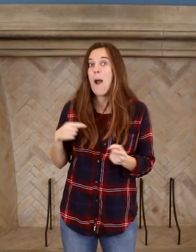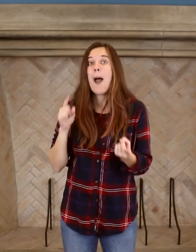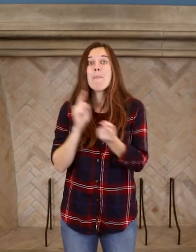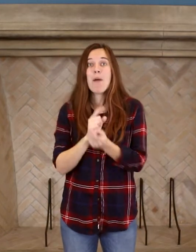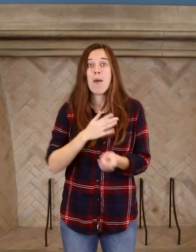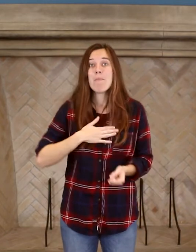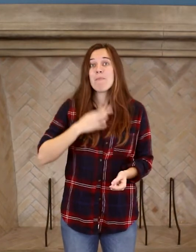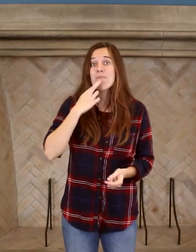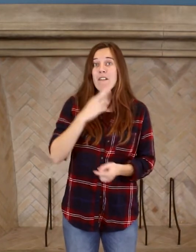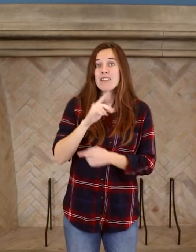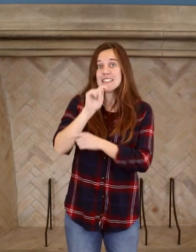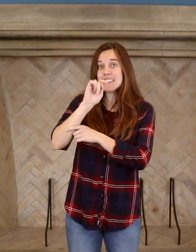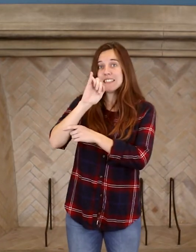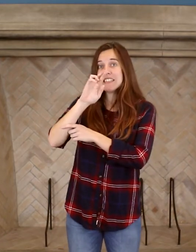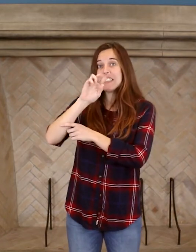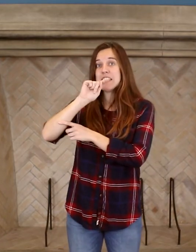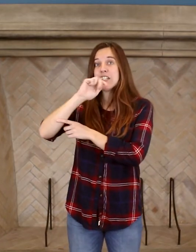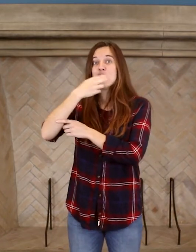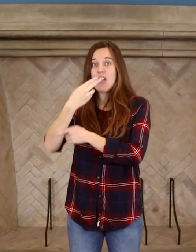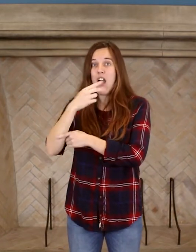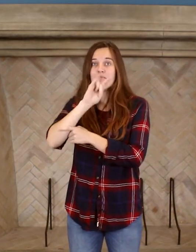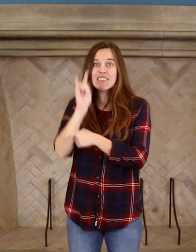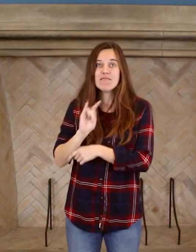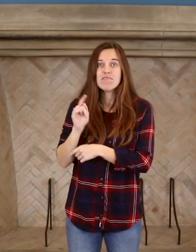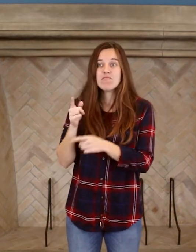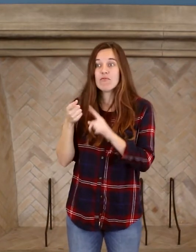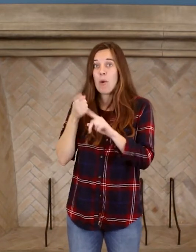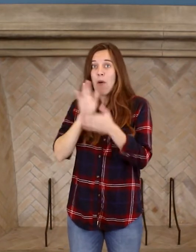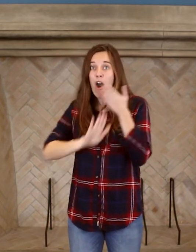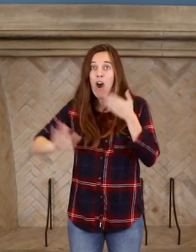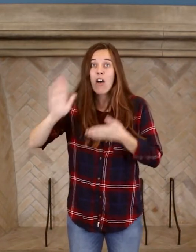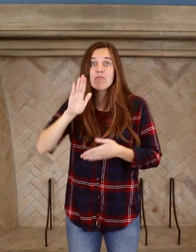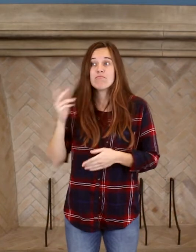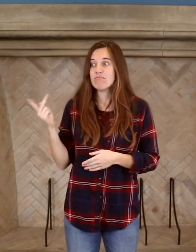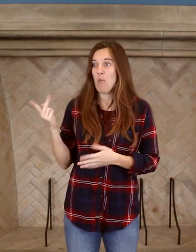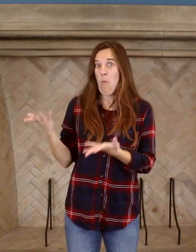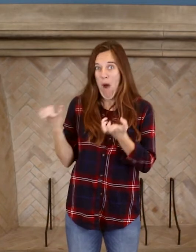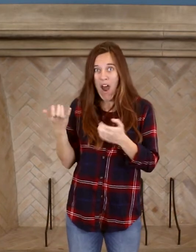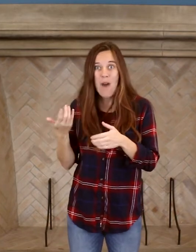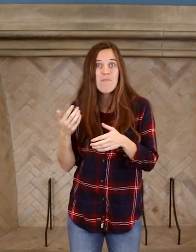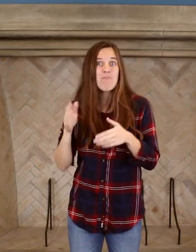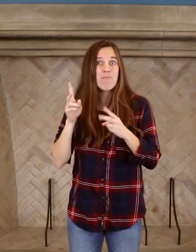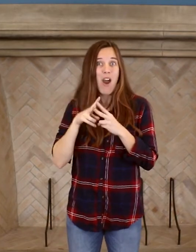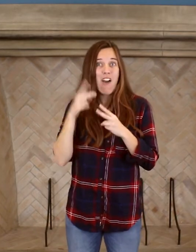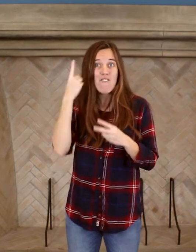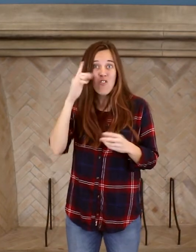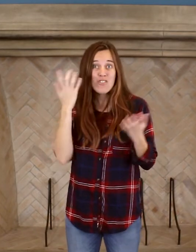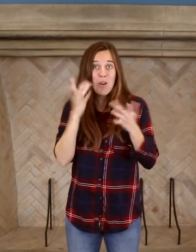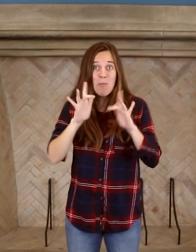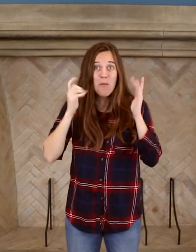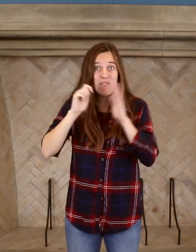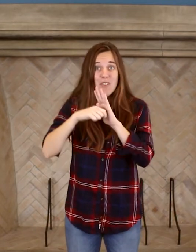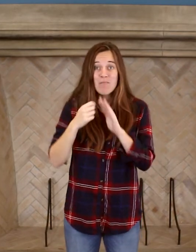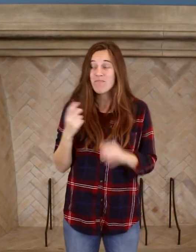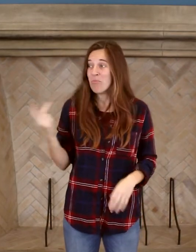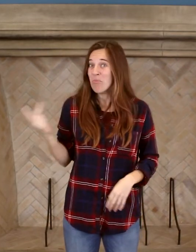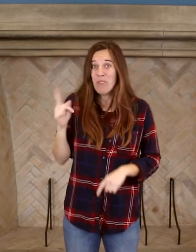that I could have my dreams come true. Then when I was in college, I met my friend Tiz, and we both had the same